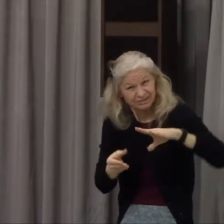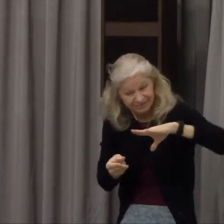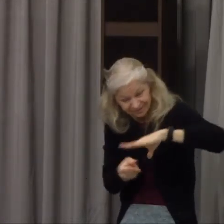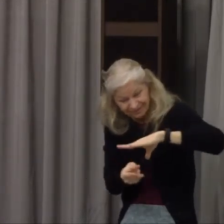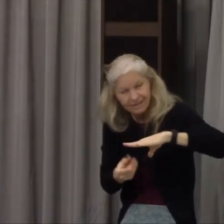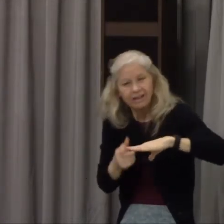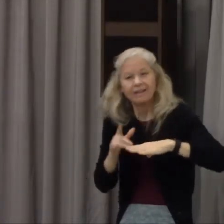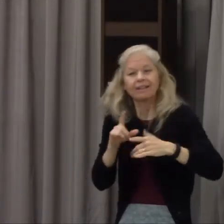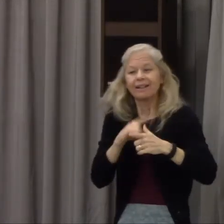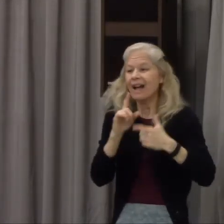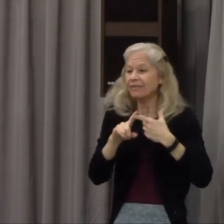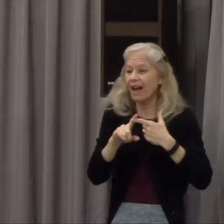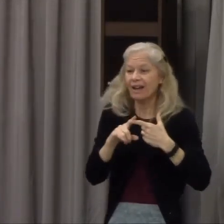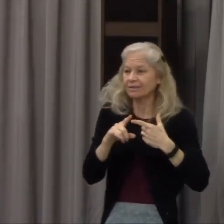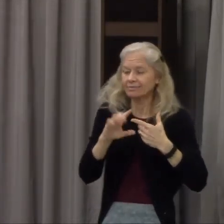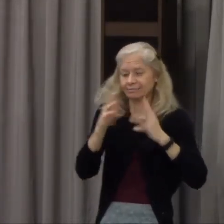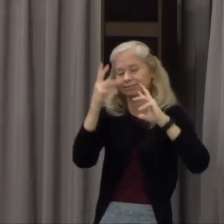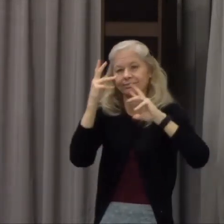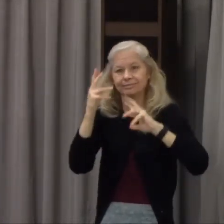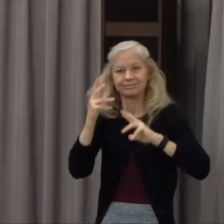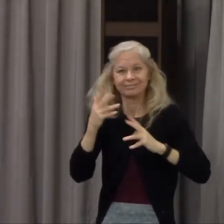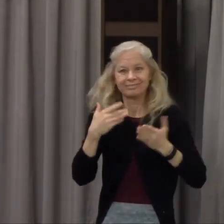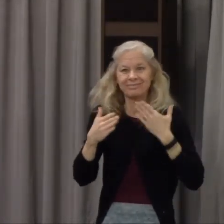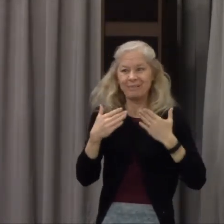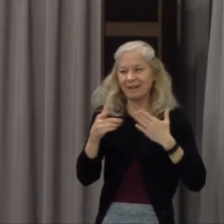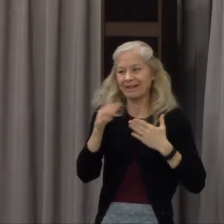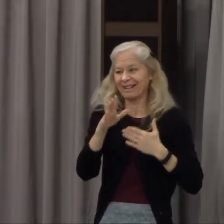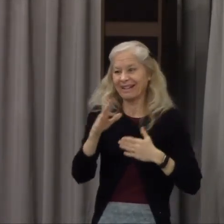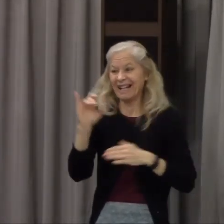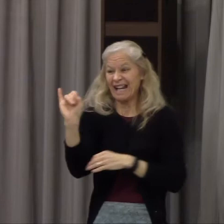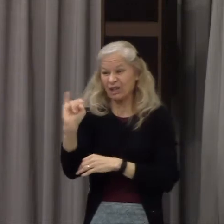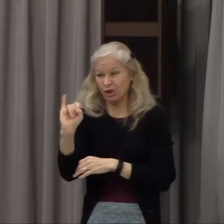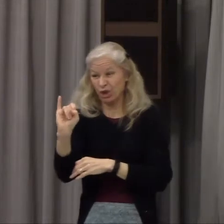anymore. But we fear because of their preserved record.